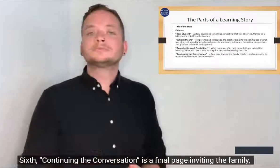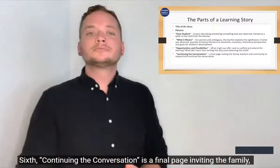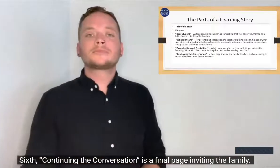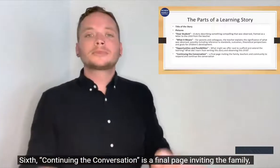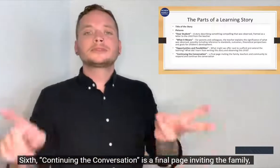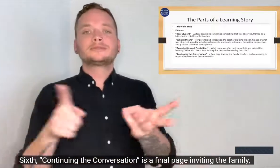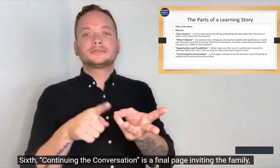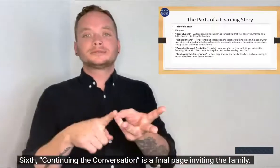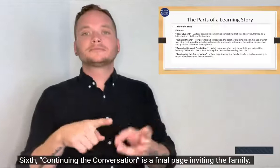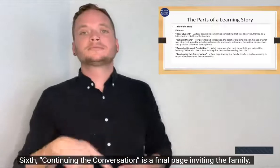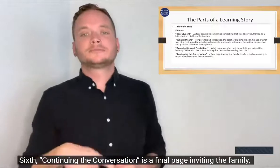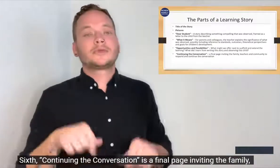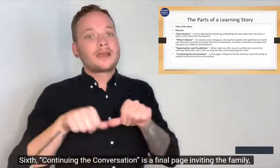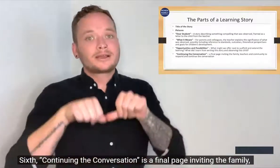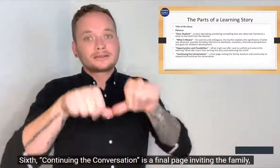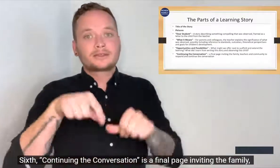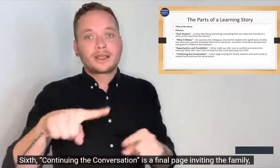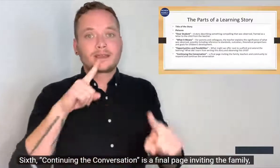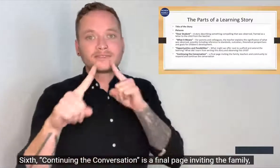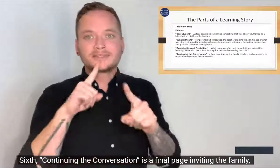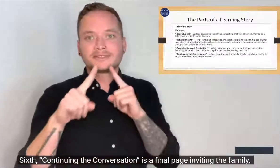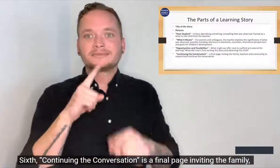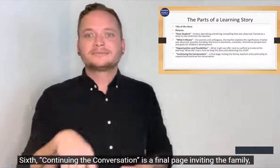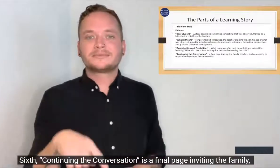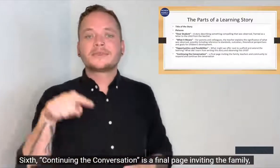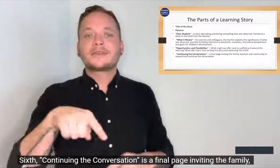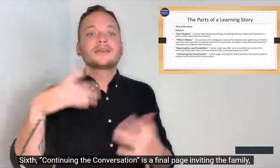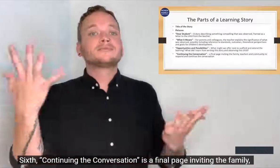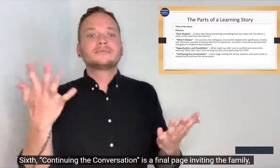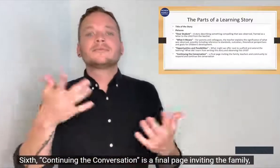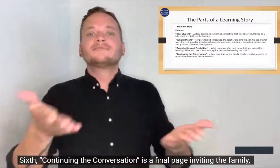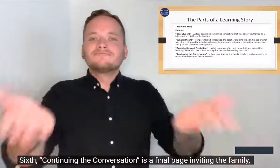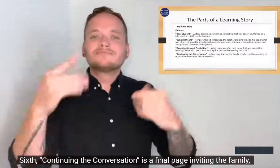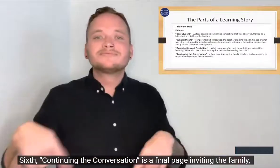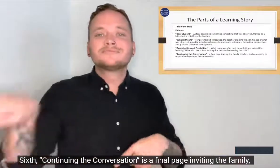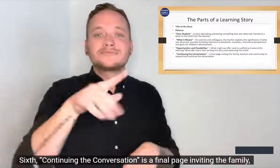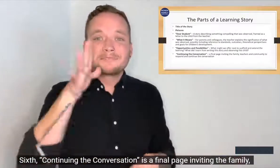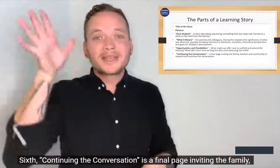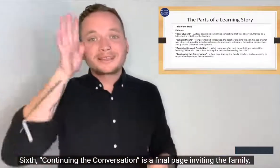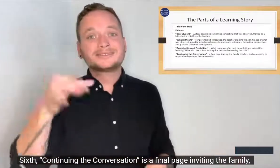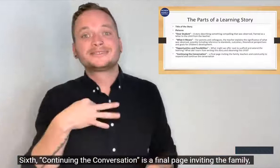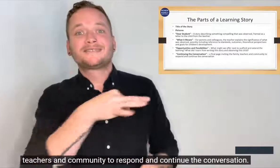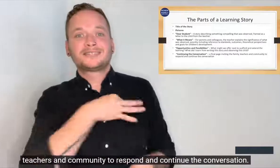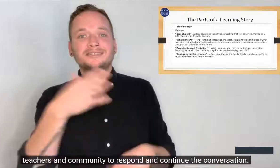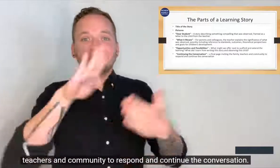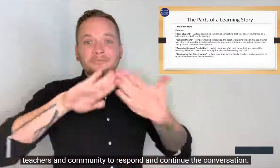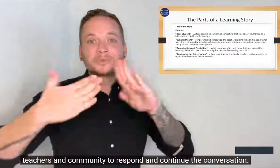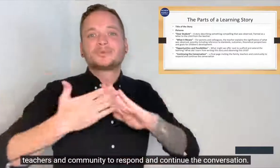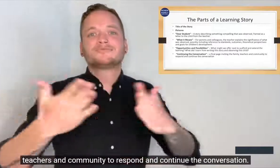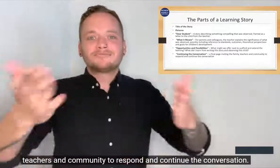observing the child. And sixth is continuing the conversation, which is a final page where we invite the family, parents, and other